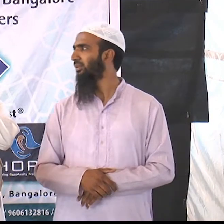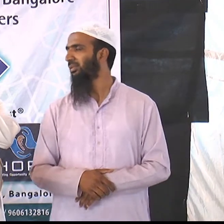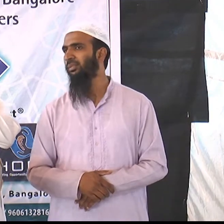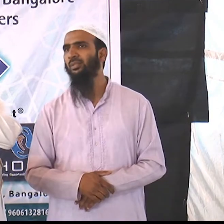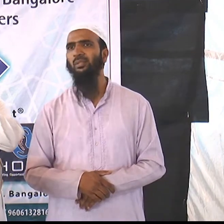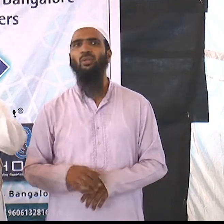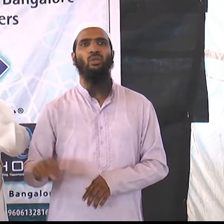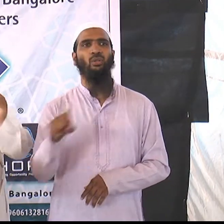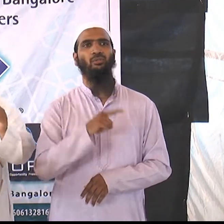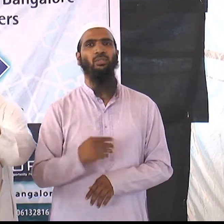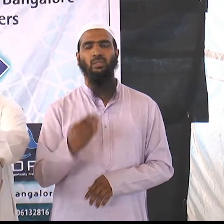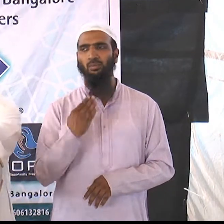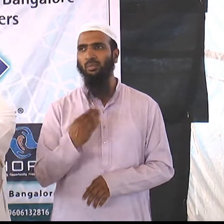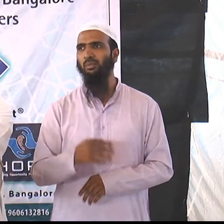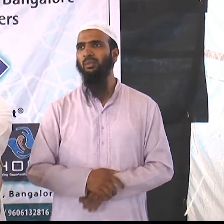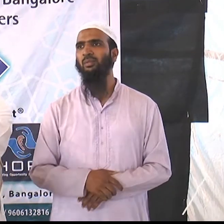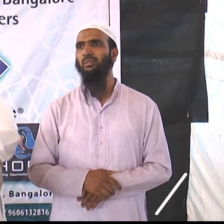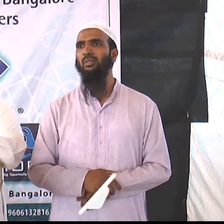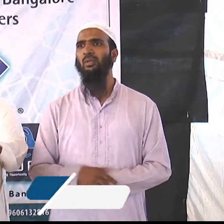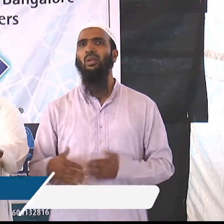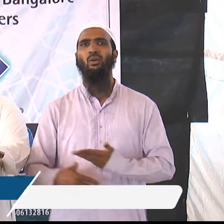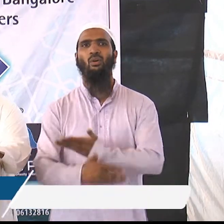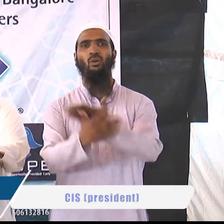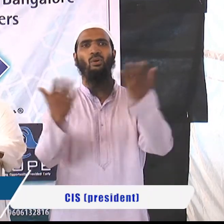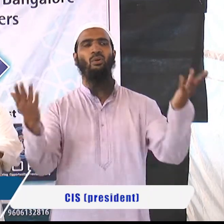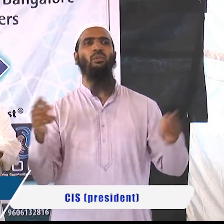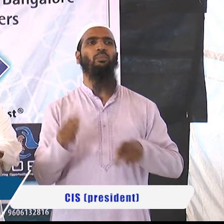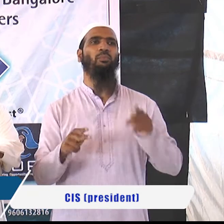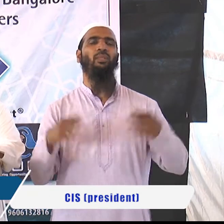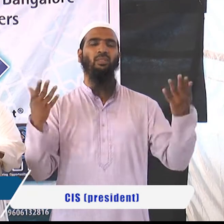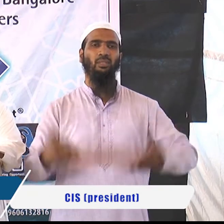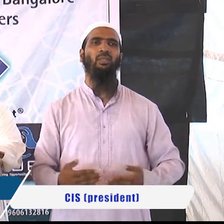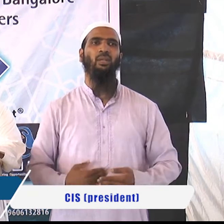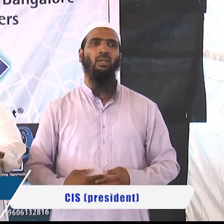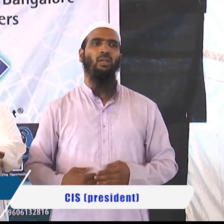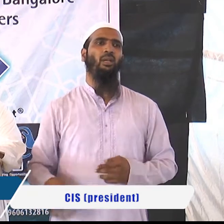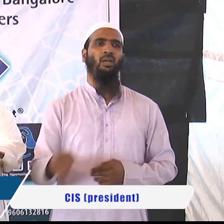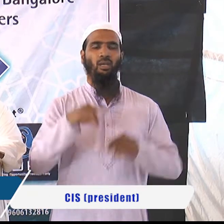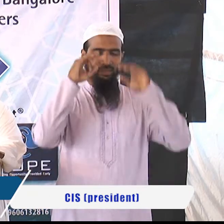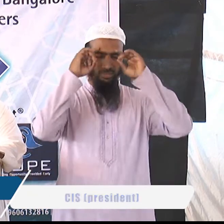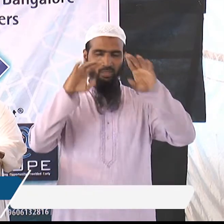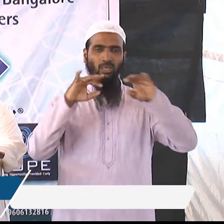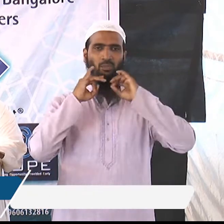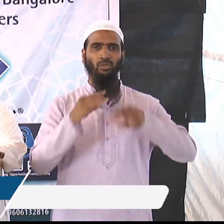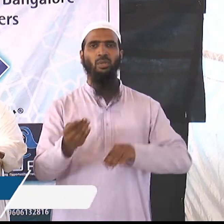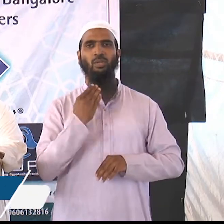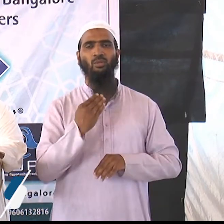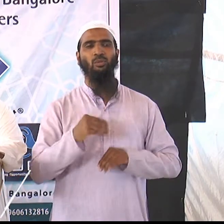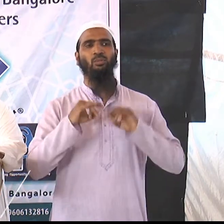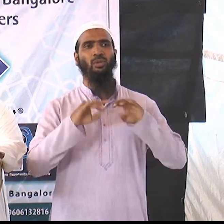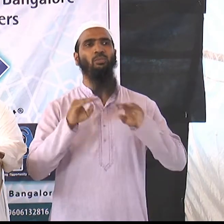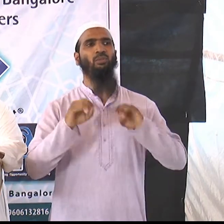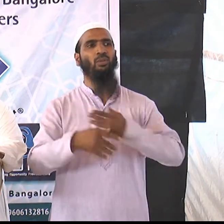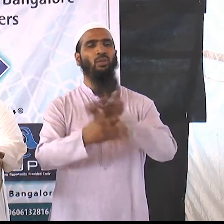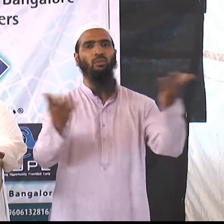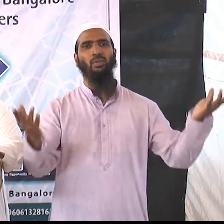Salam. I greet all the people with the Islamic greeting. Assalamu alaikum wa rahmatullahi wa barakatuh. May the